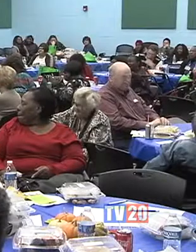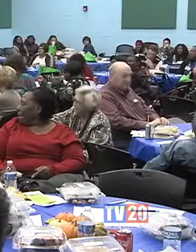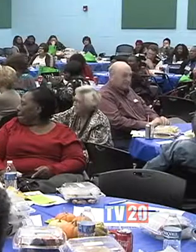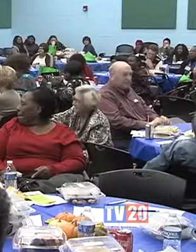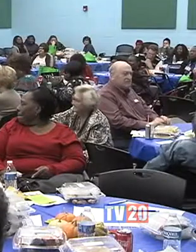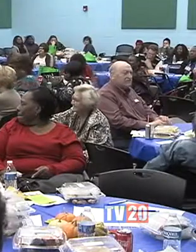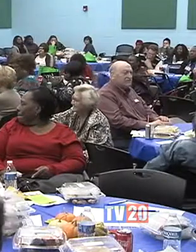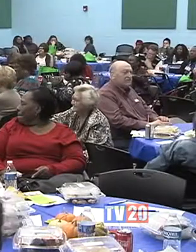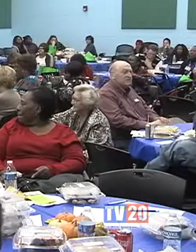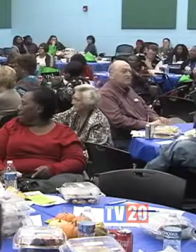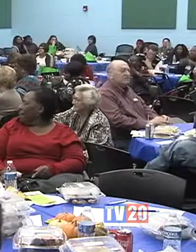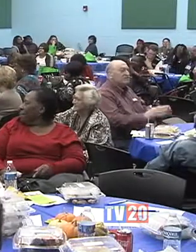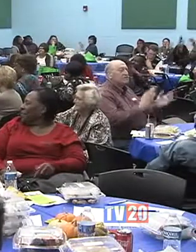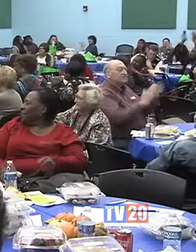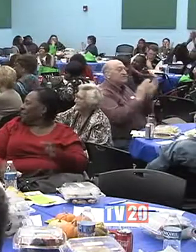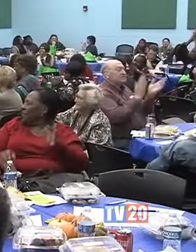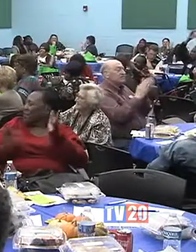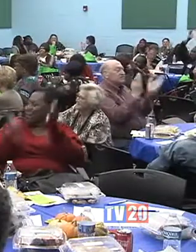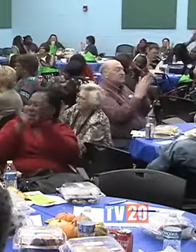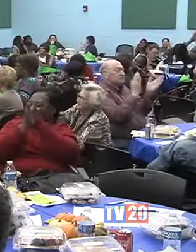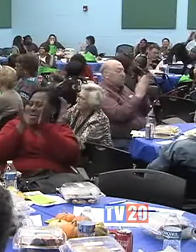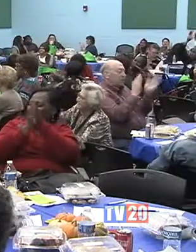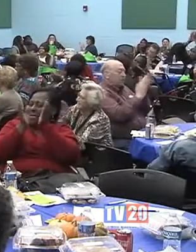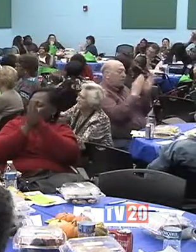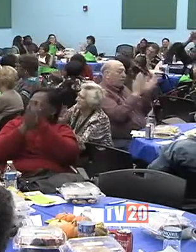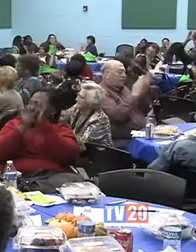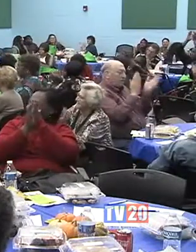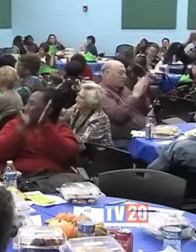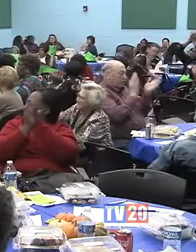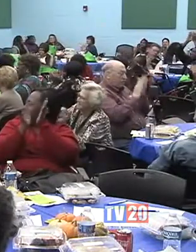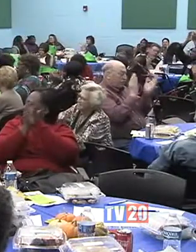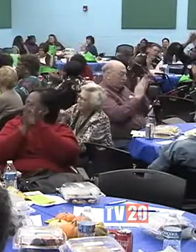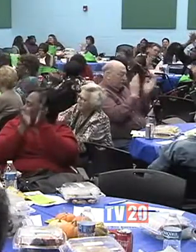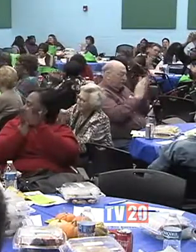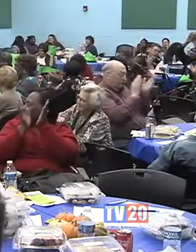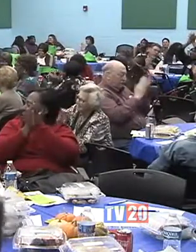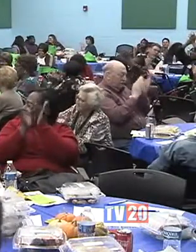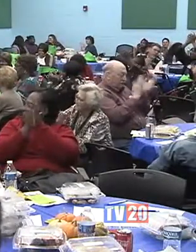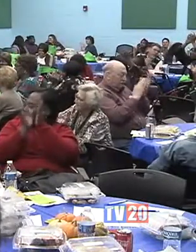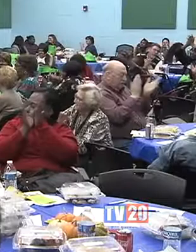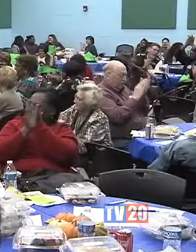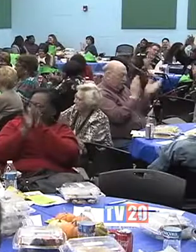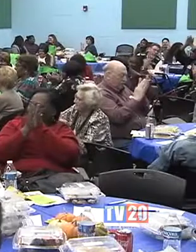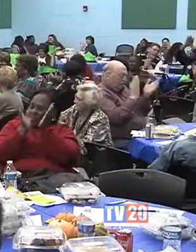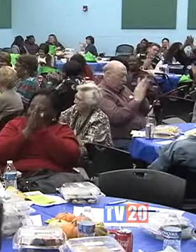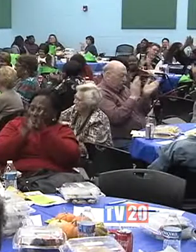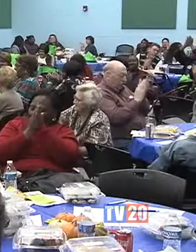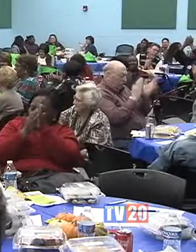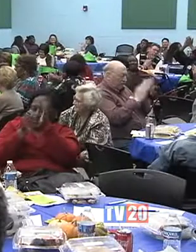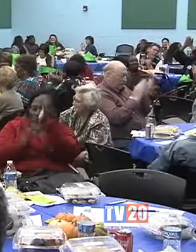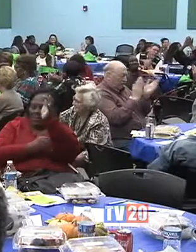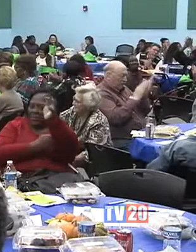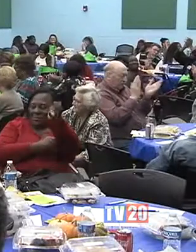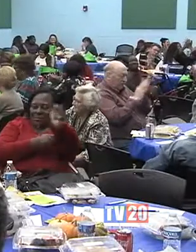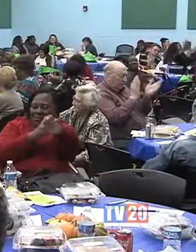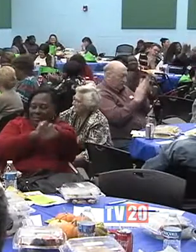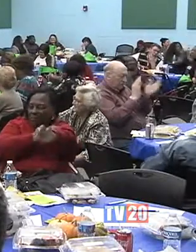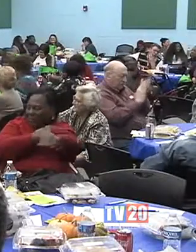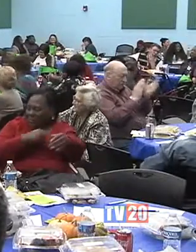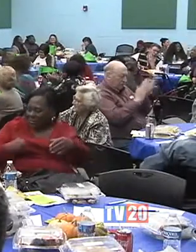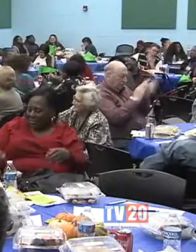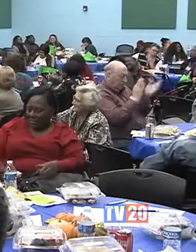and Alicia. Please give it up for Tom and Alicia as our education and outreach experts.